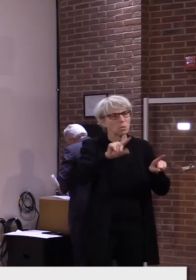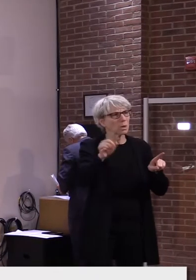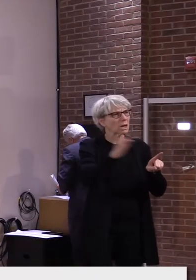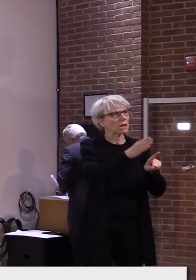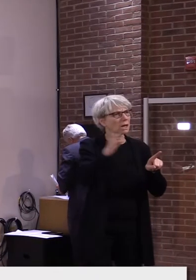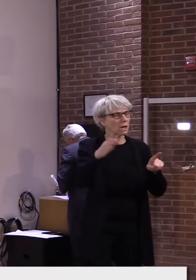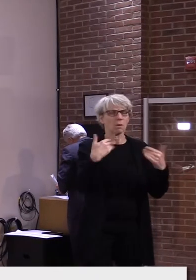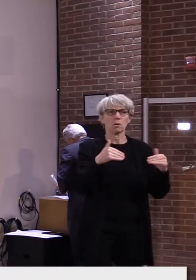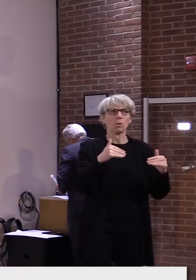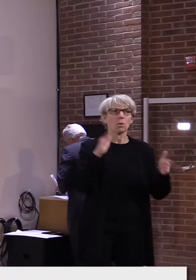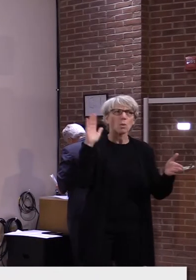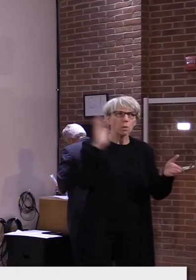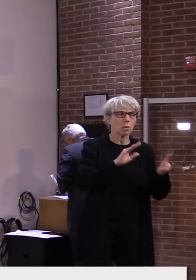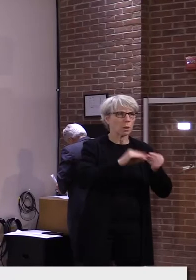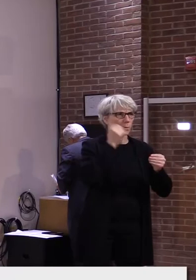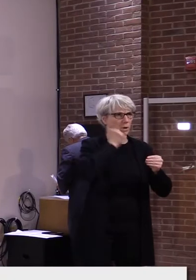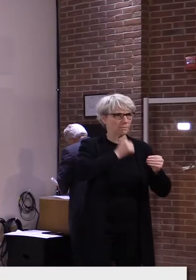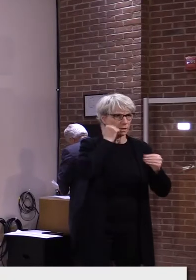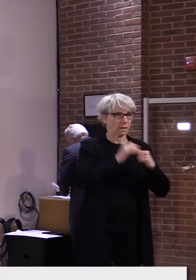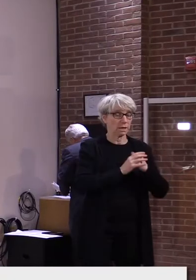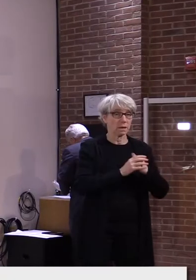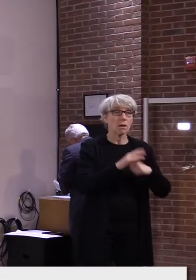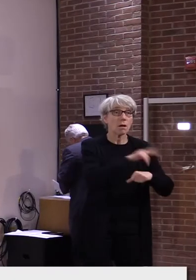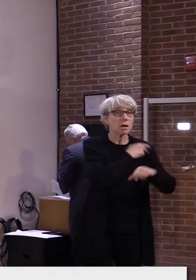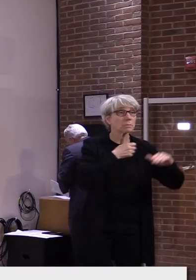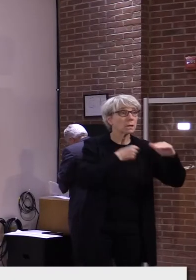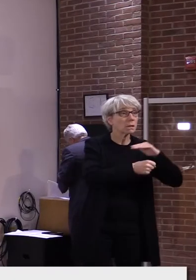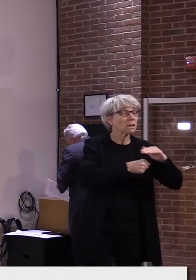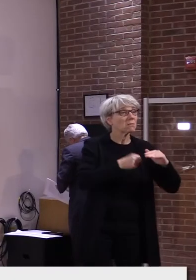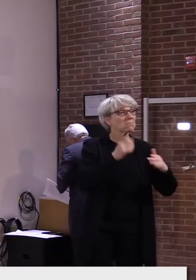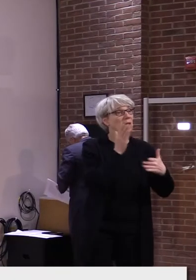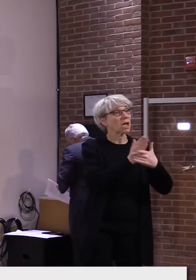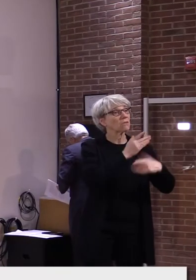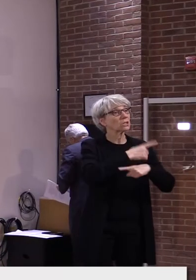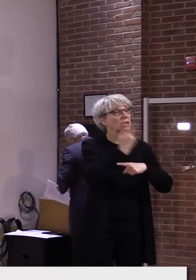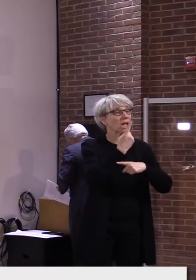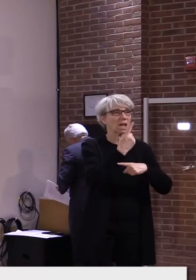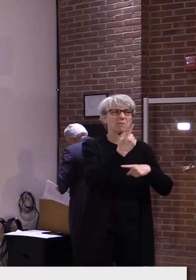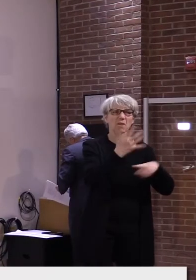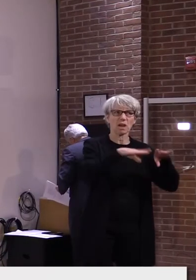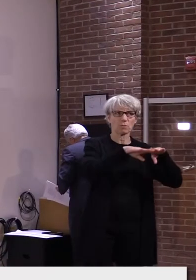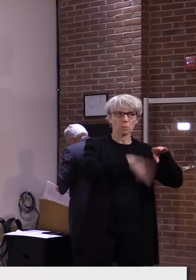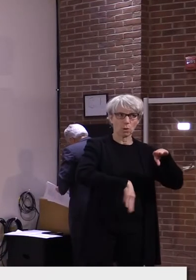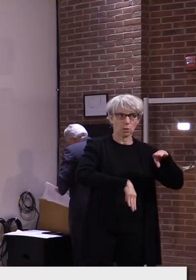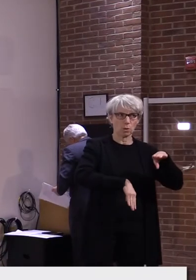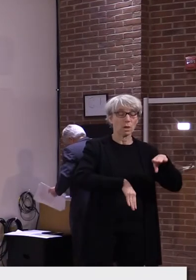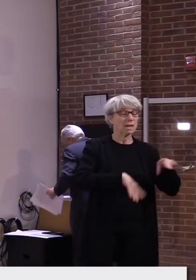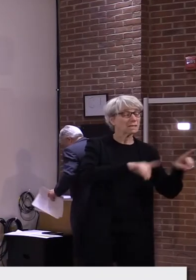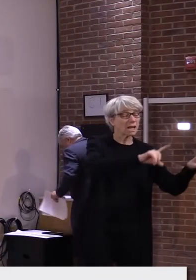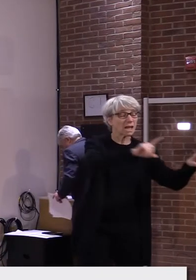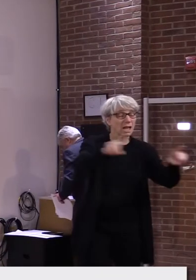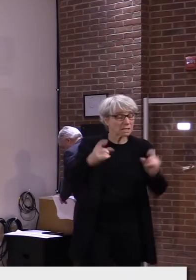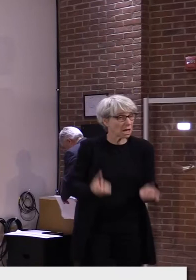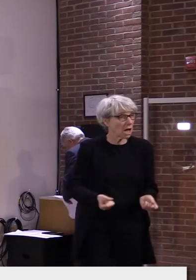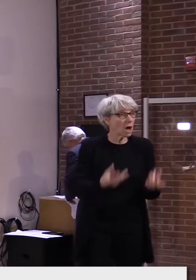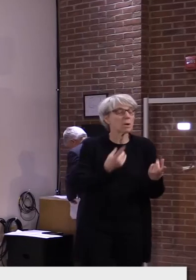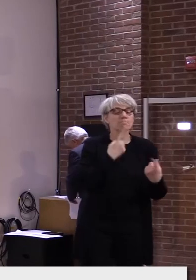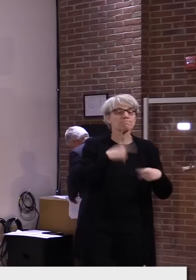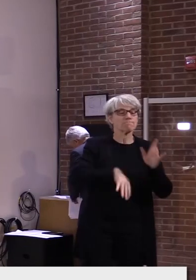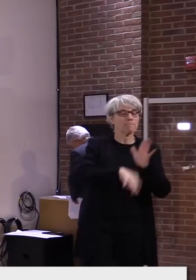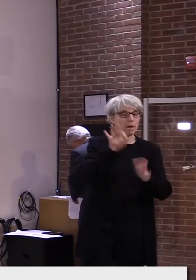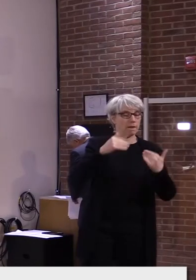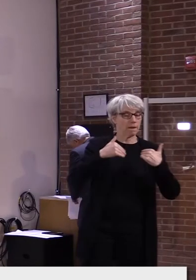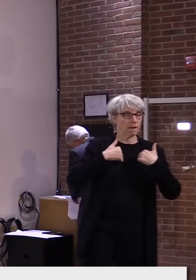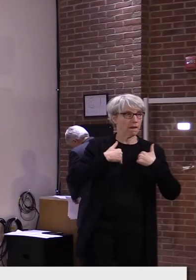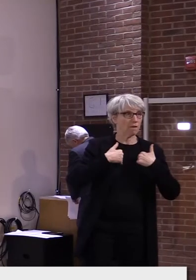Hospitalizations are now consistently below 5, and a positivity rate is below 1%. And as you've